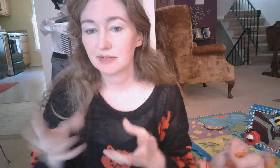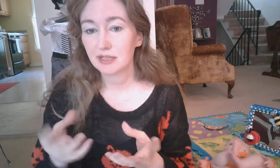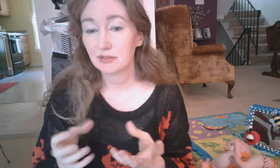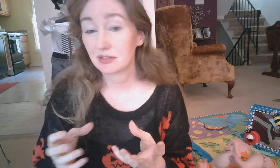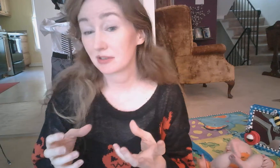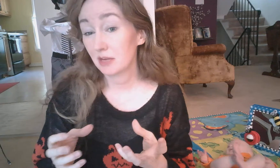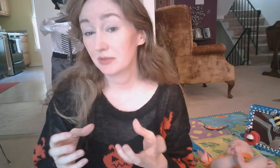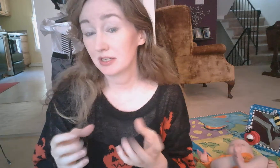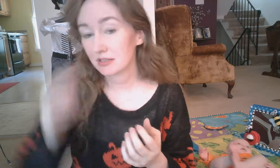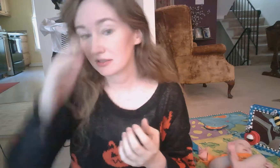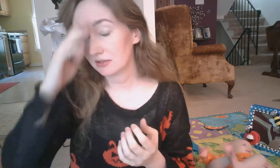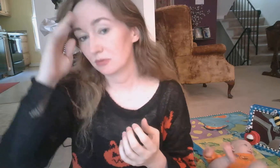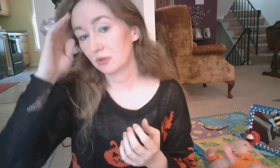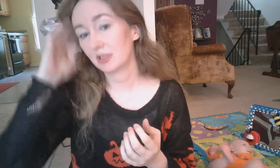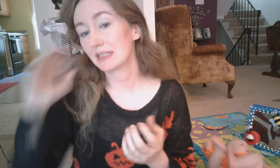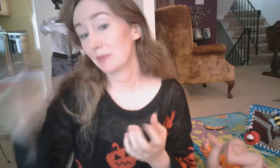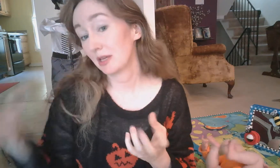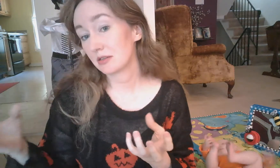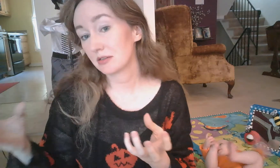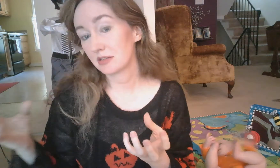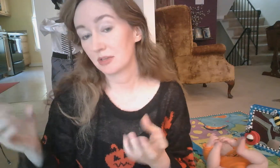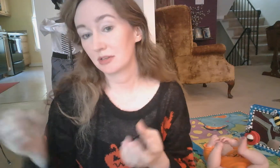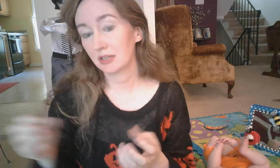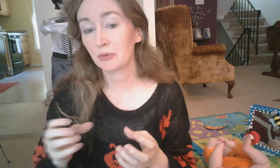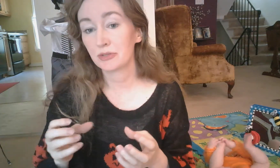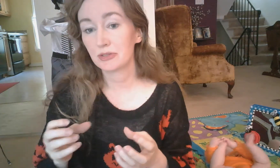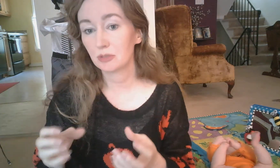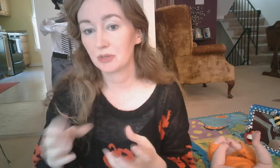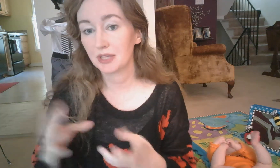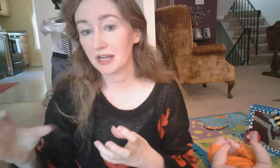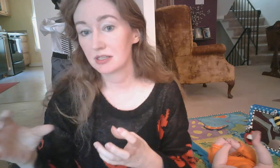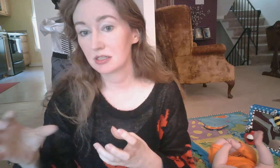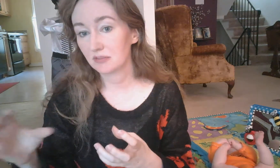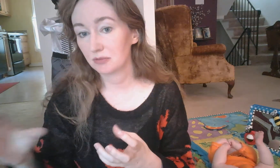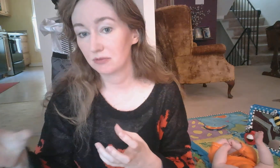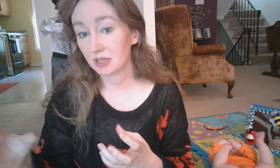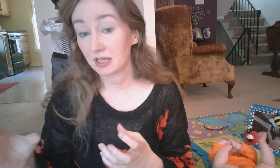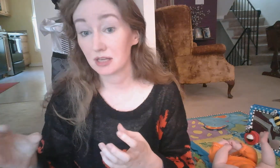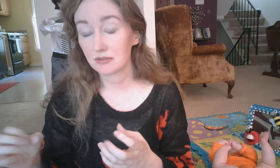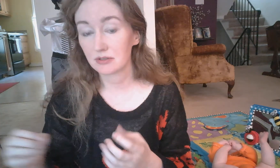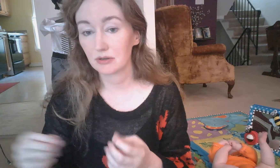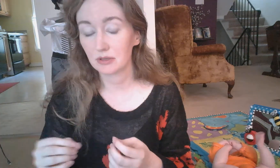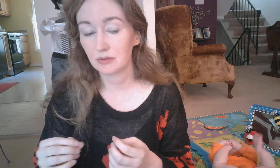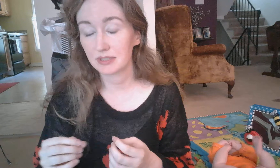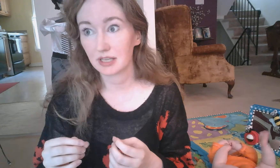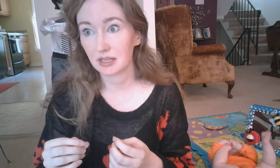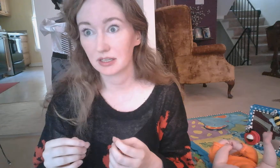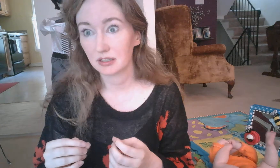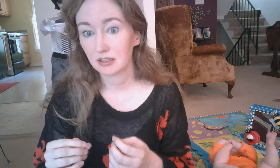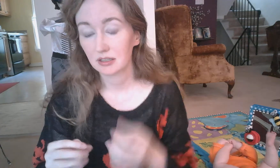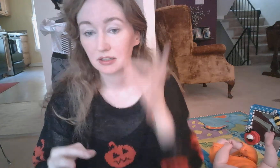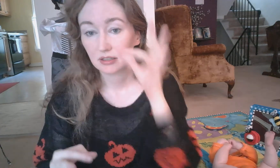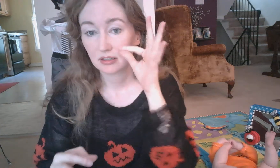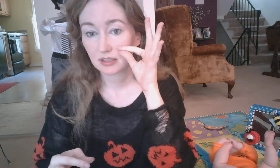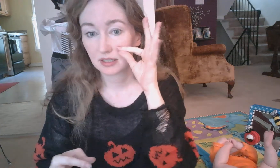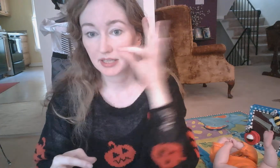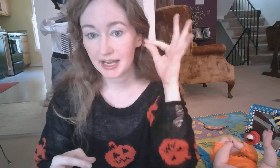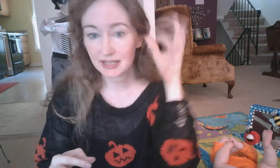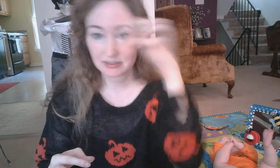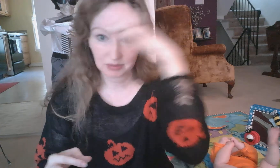you describe things is a little more like Spanish or some other languages. You put the adjective before the noun, so you would say cat